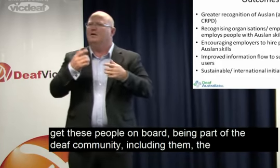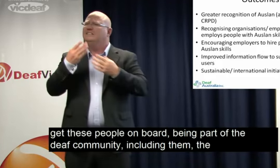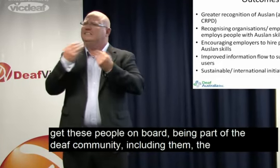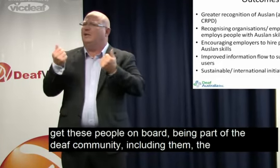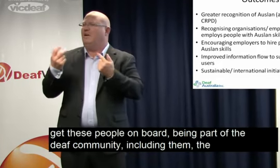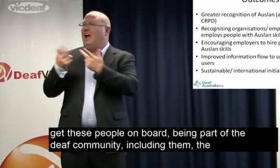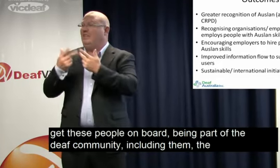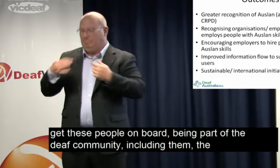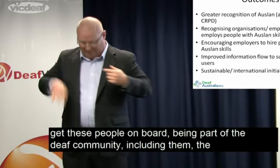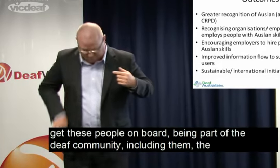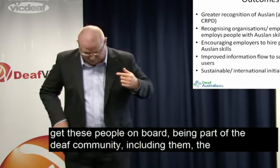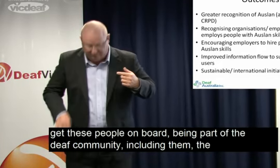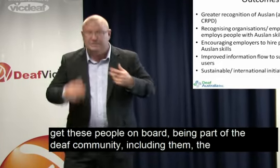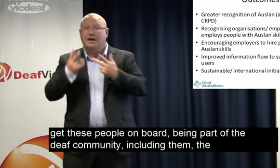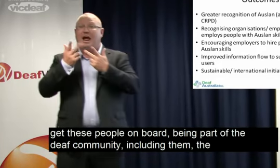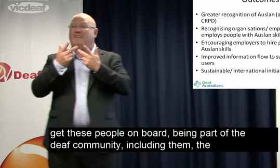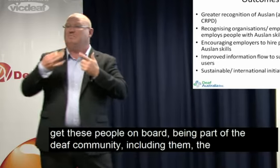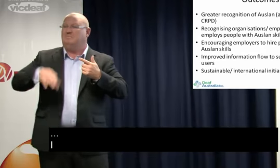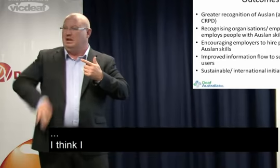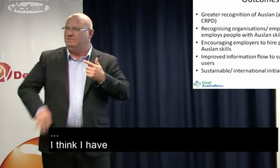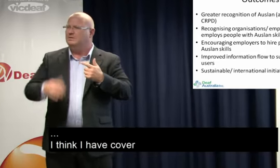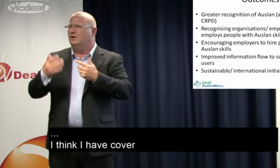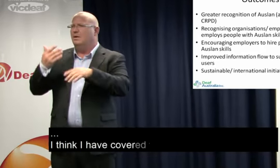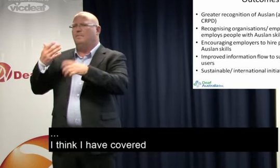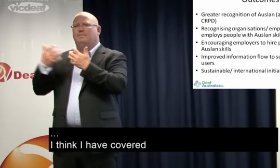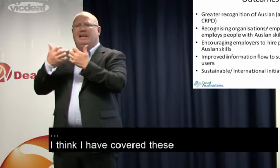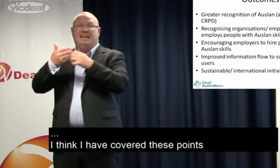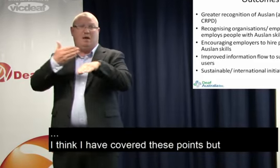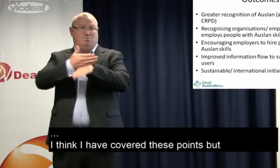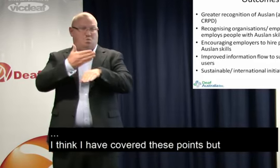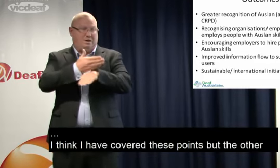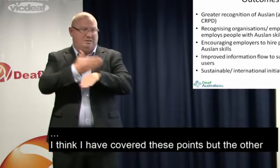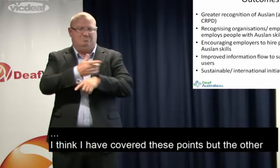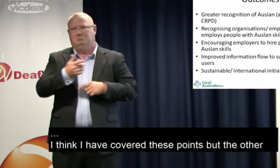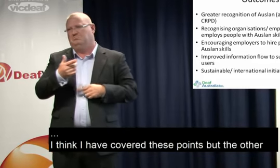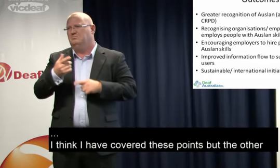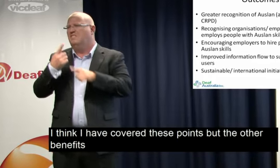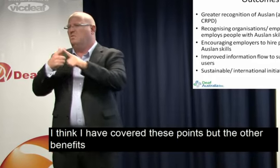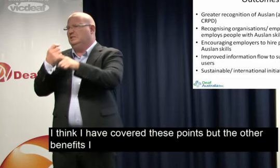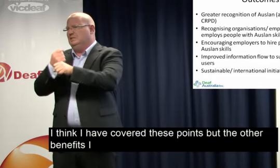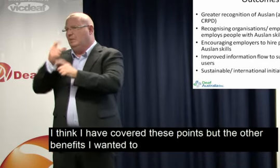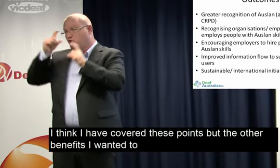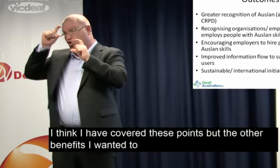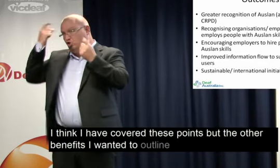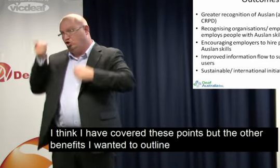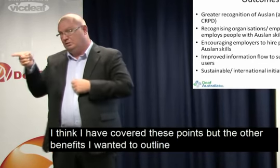I think I've pretty much covered these points, but the other benefits I wanted to outline were many employers, for